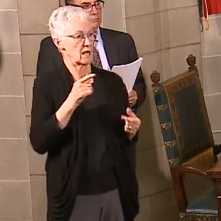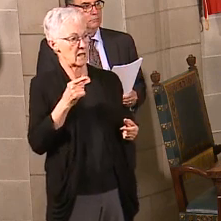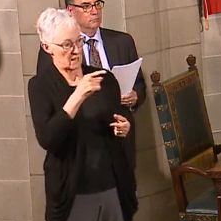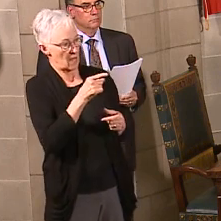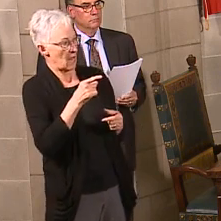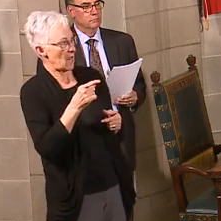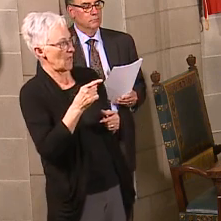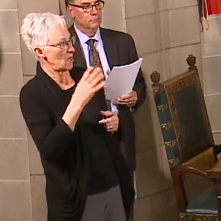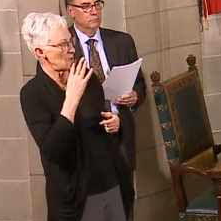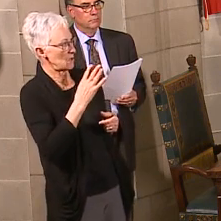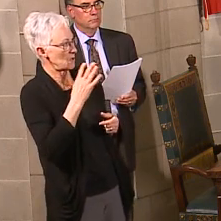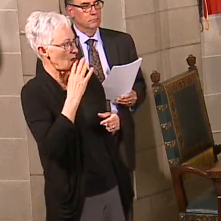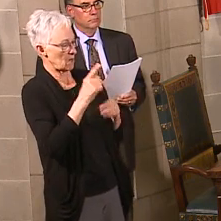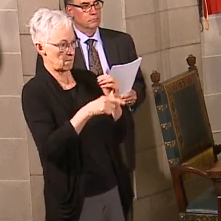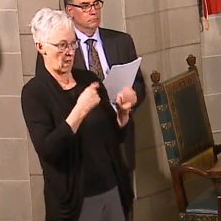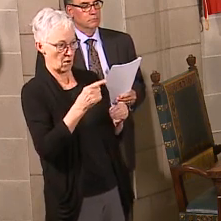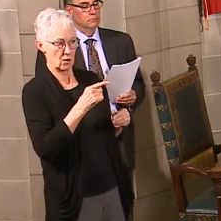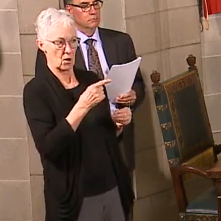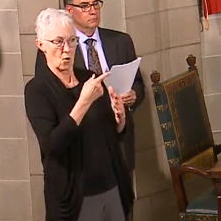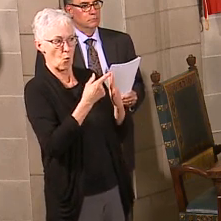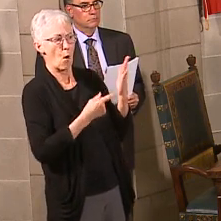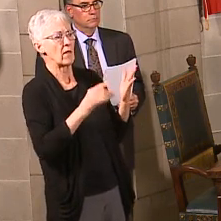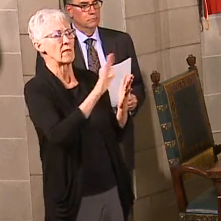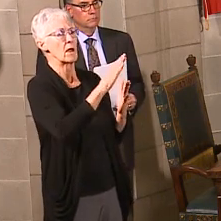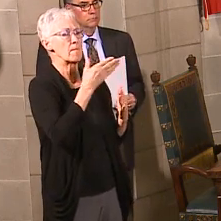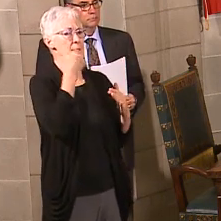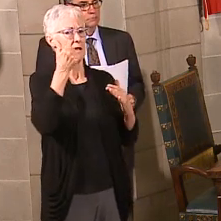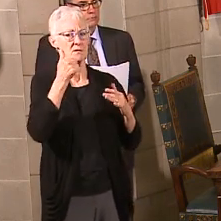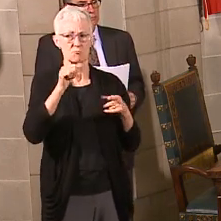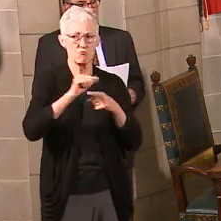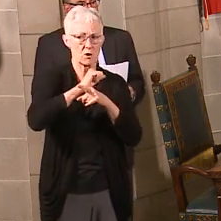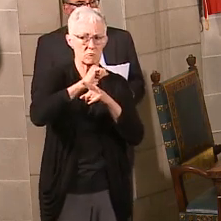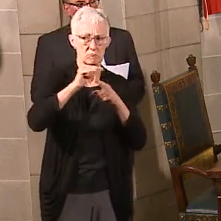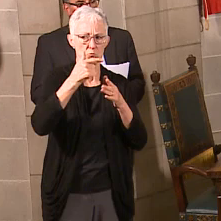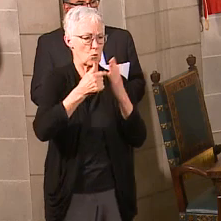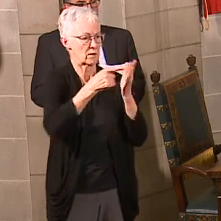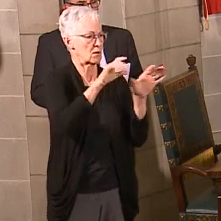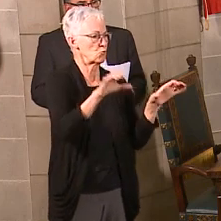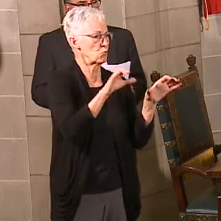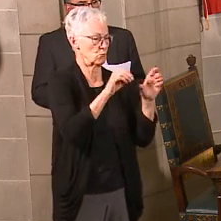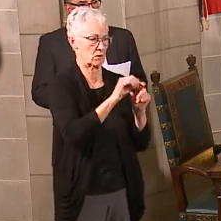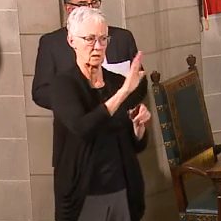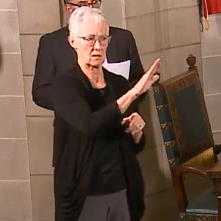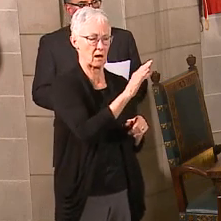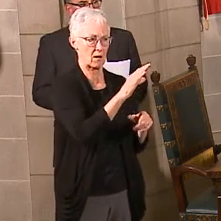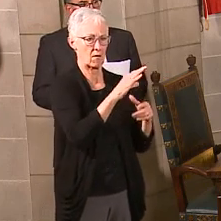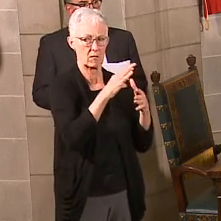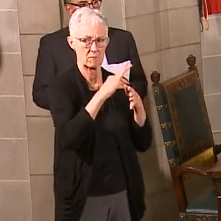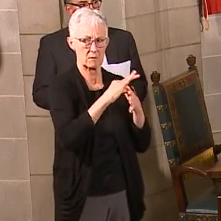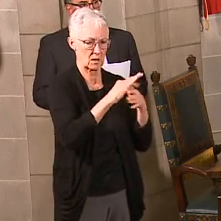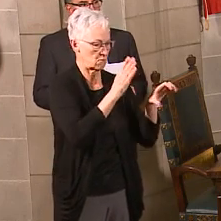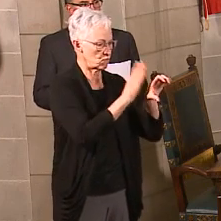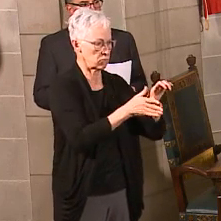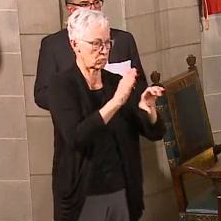actually will admit I haven't had a chance to take a look at it yet because he got it in late on the day on Friday. But that'll be another way that we work with our food processors with regard